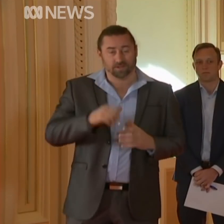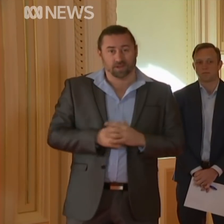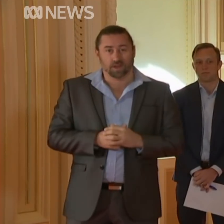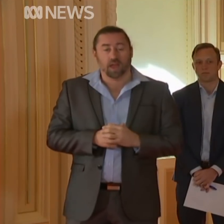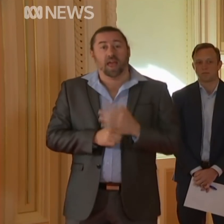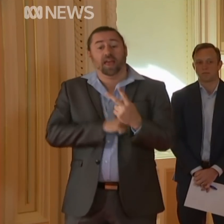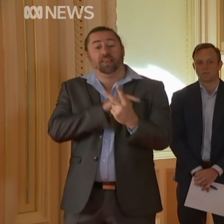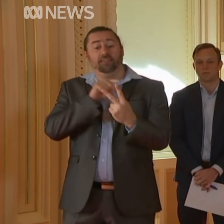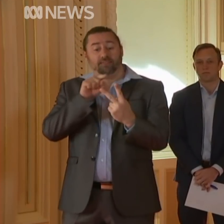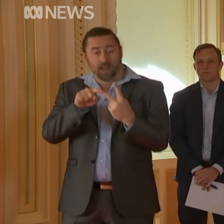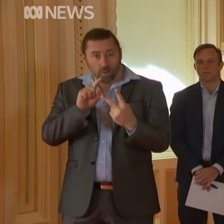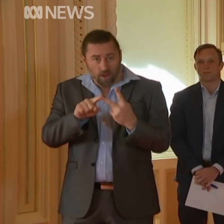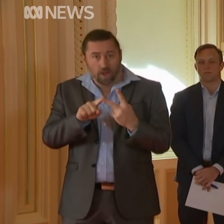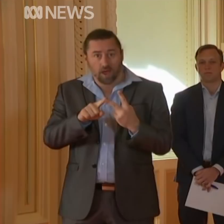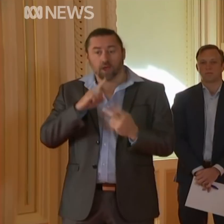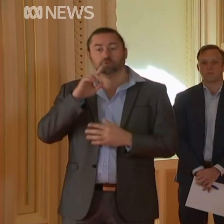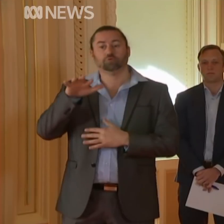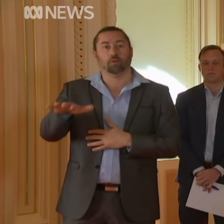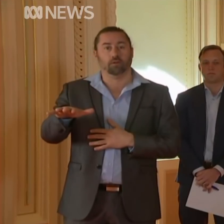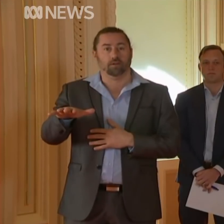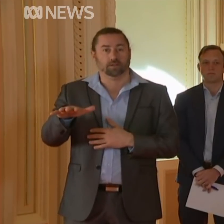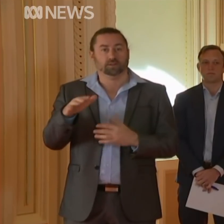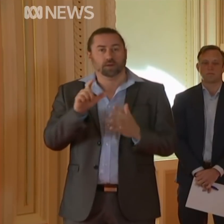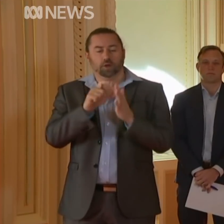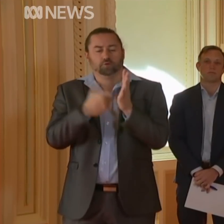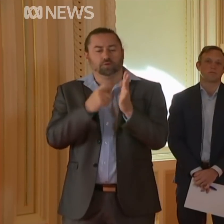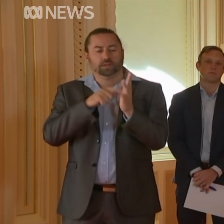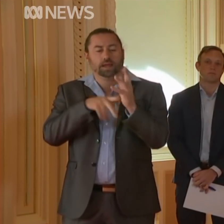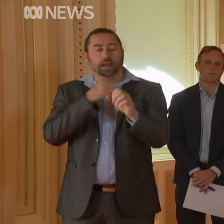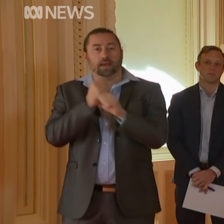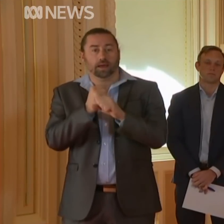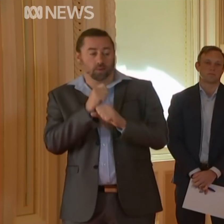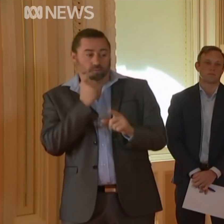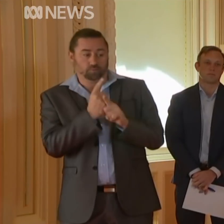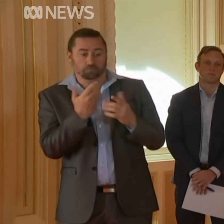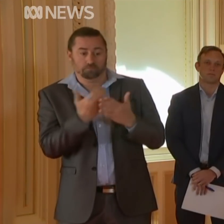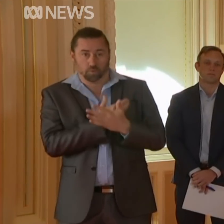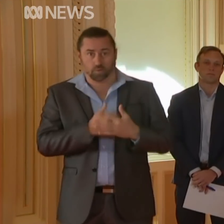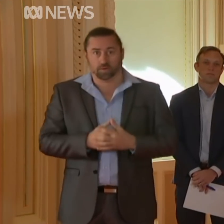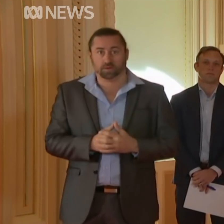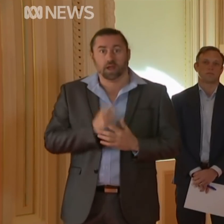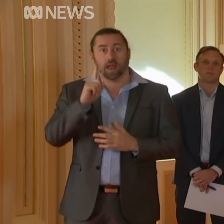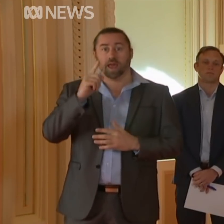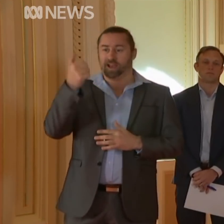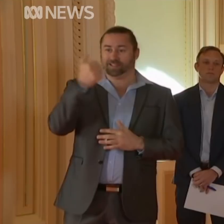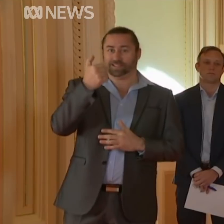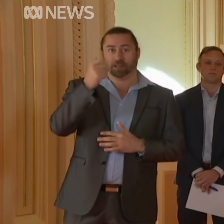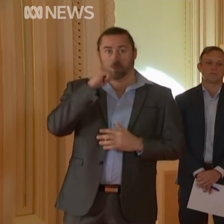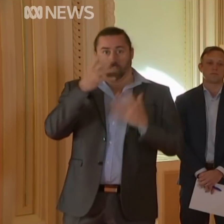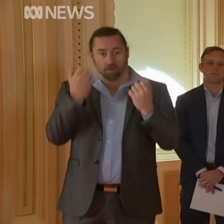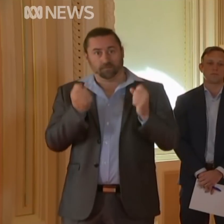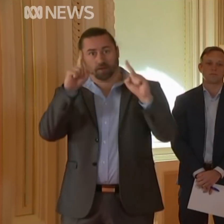number 9 is a male child, but Dr Young will give us more details about that. So we now have 16 active cases